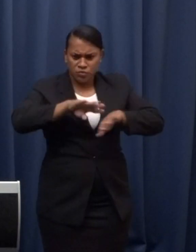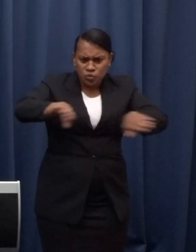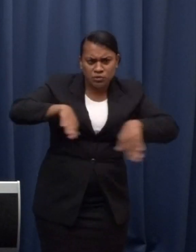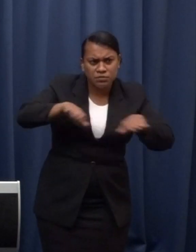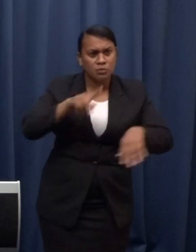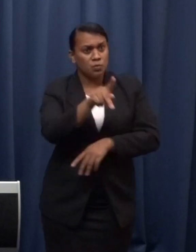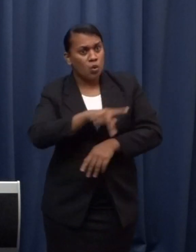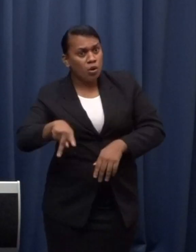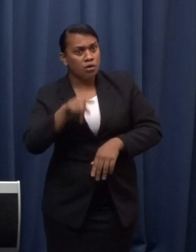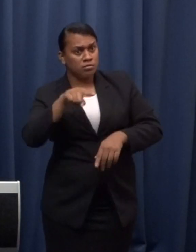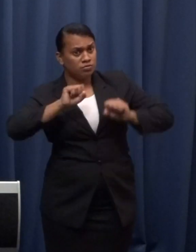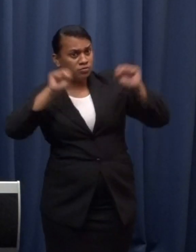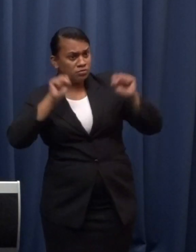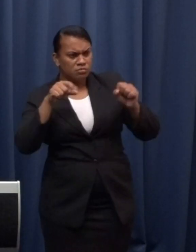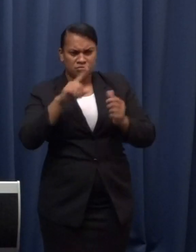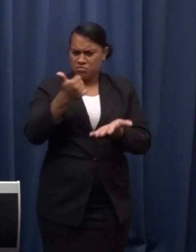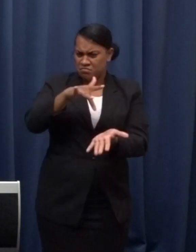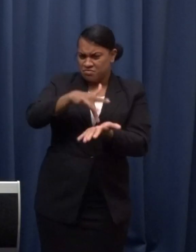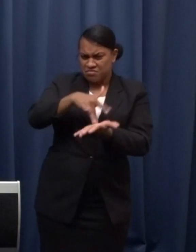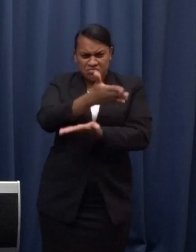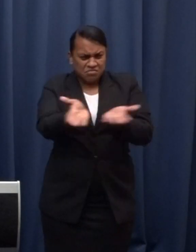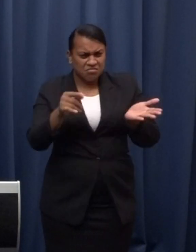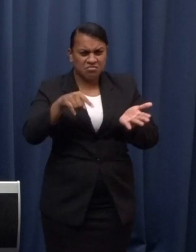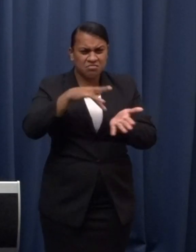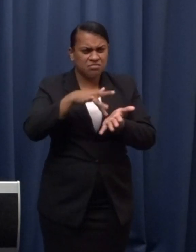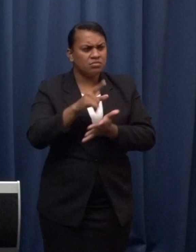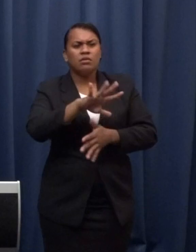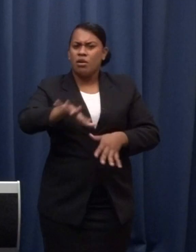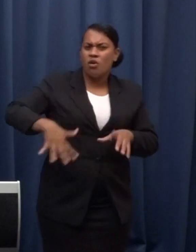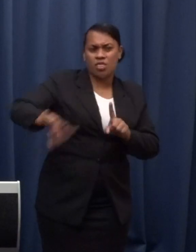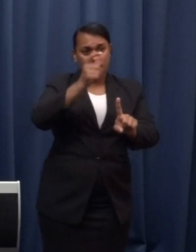even recreational contact sporting engagements, which by their nature